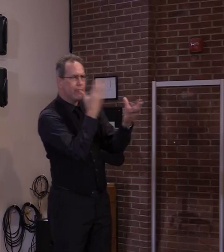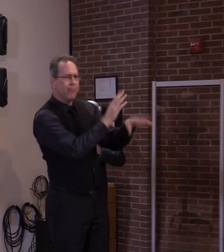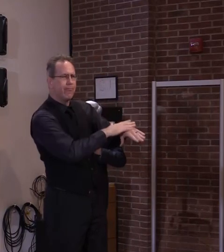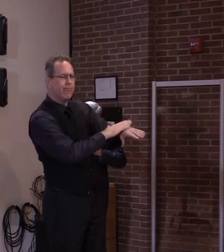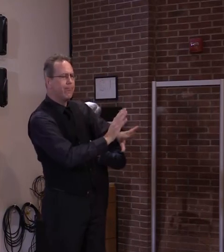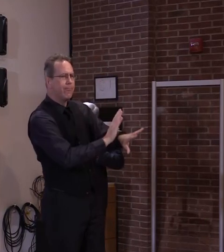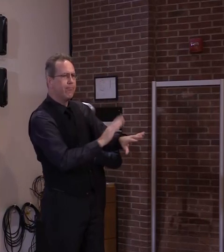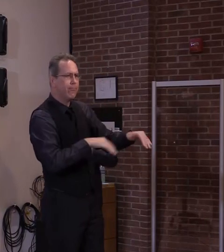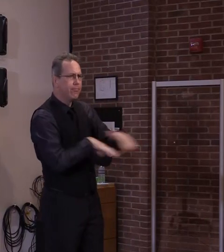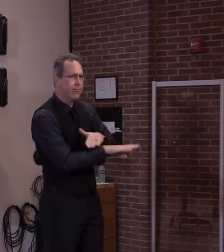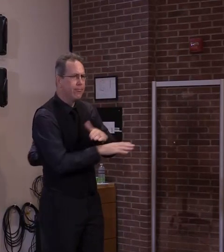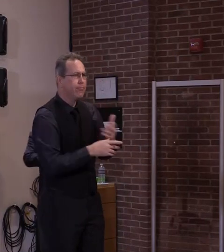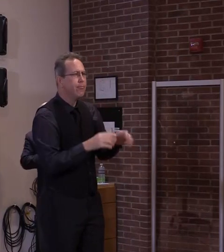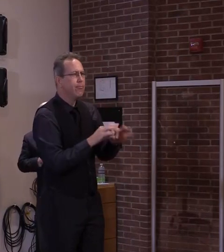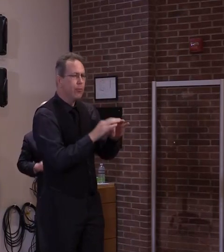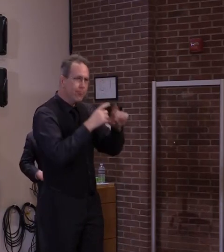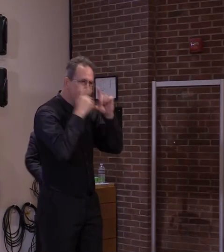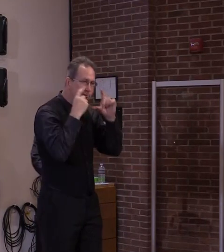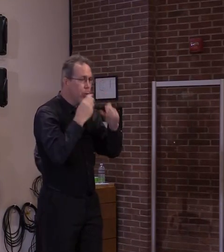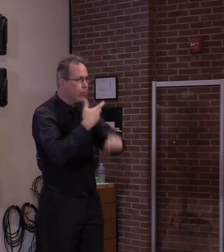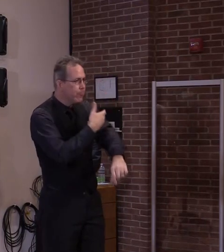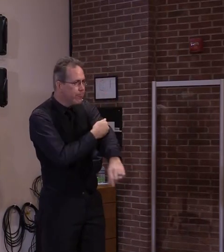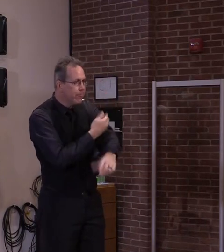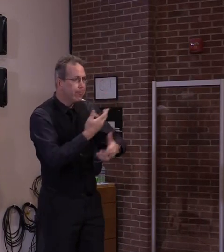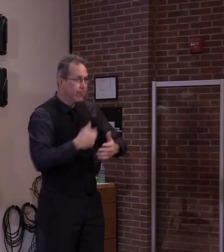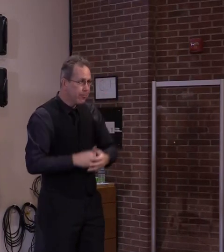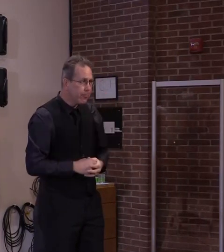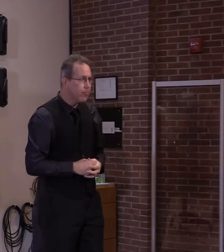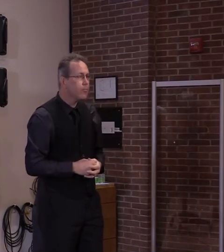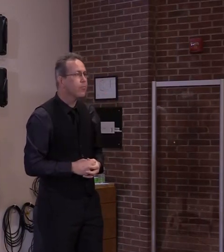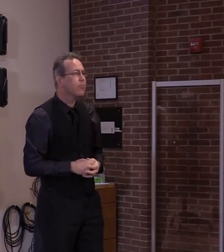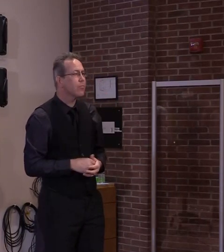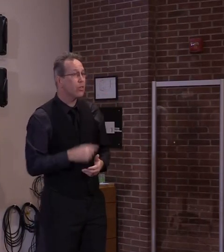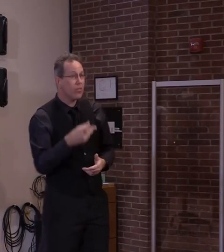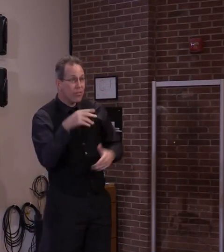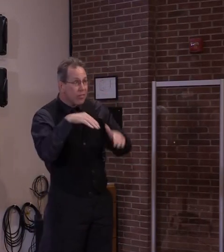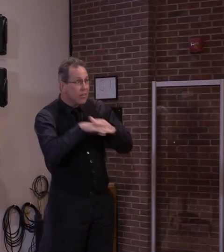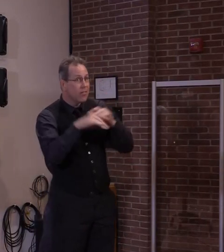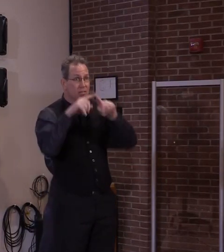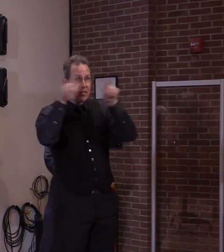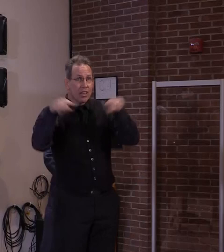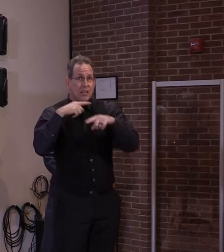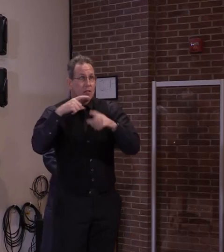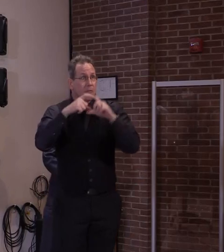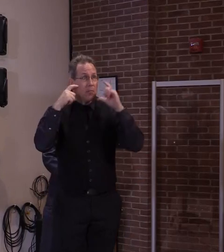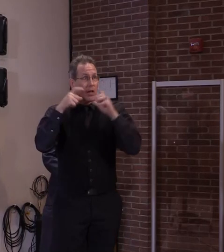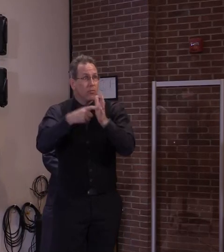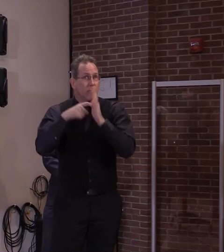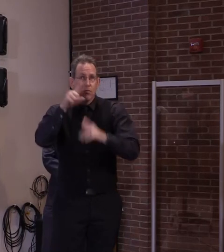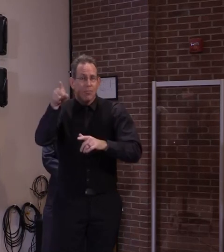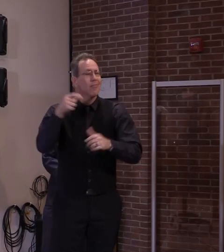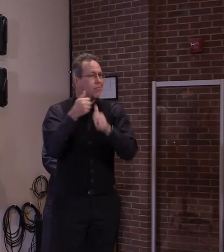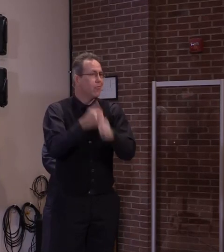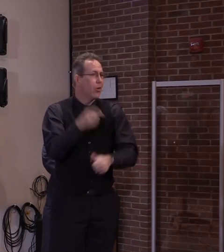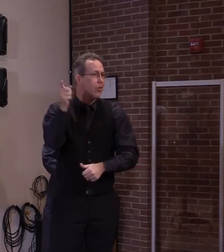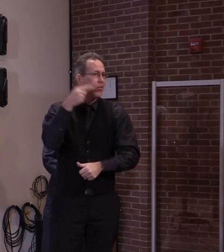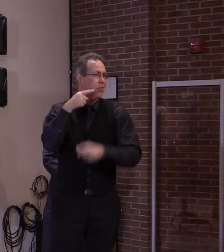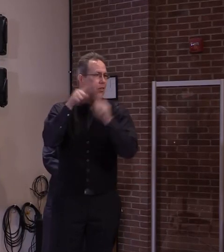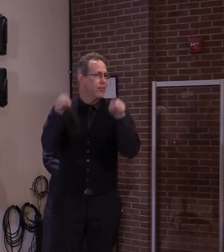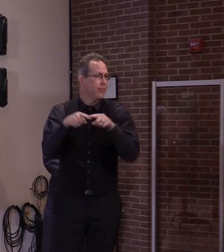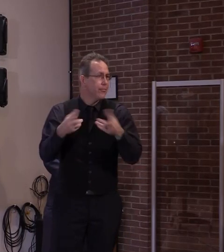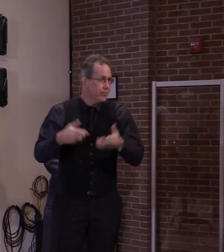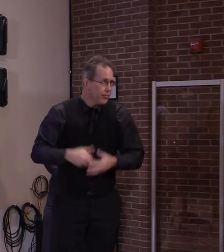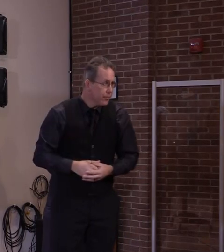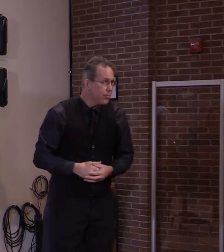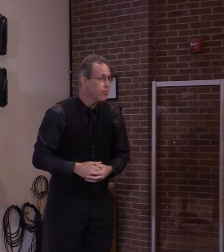reminding them when they come in, I don't know if you saw the sign on the door, but you must wear a mask, and hopefully people will do what you're